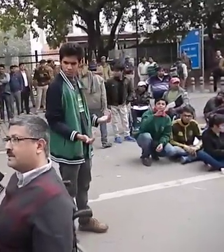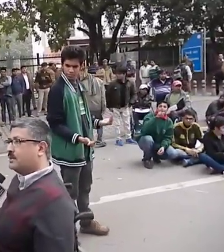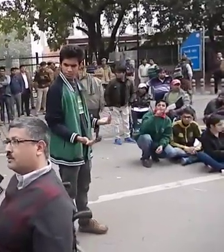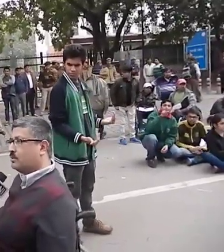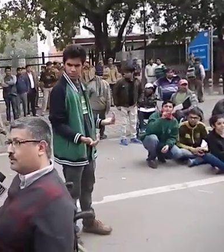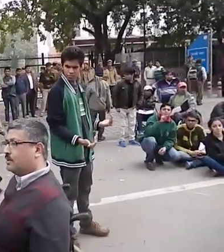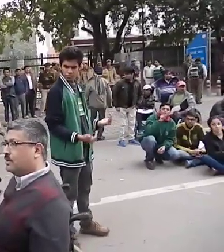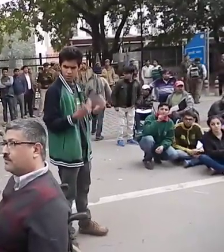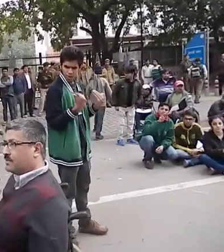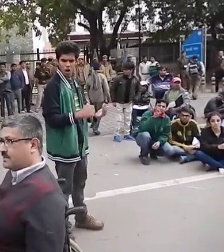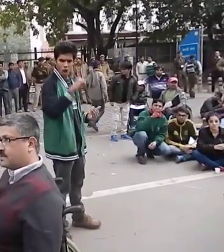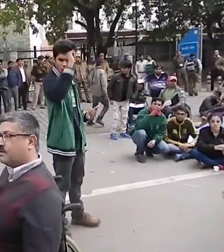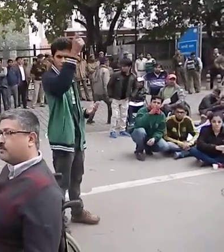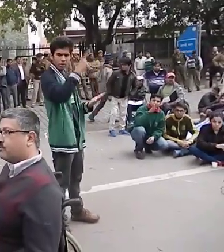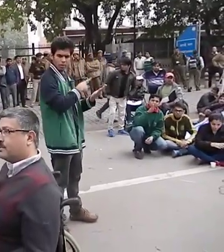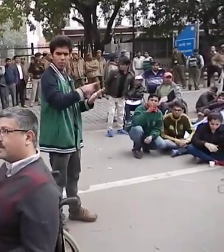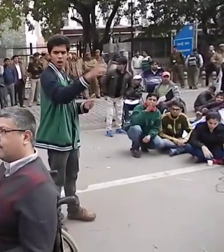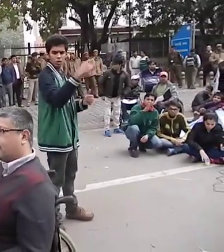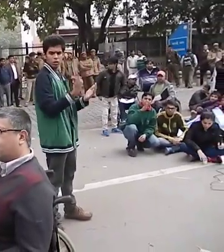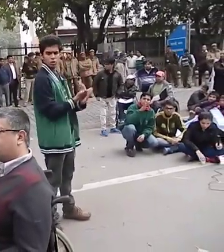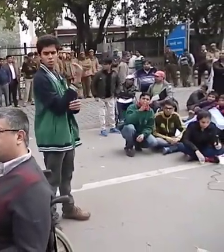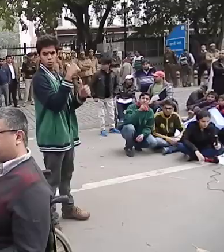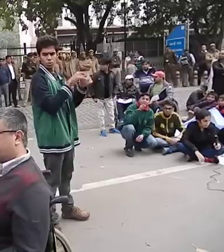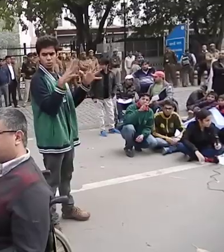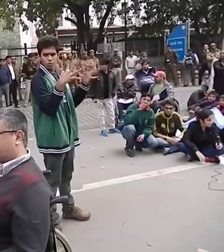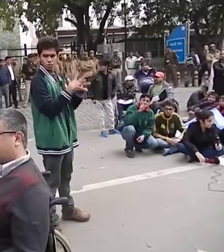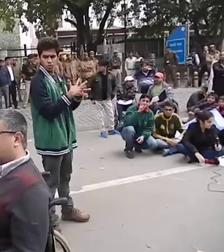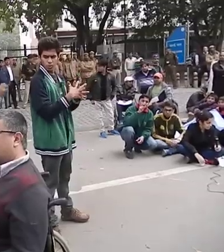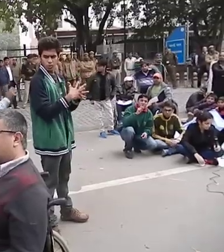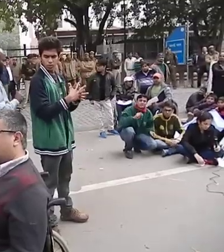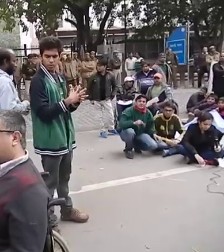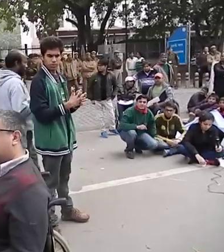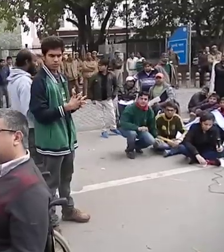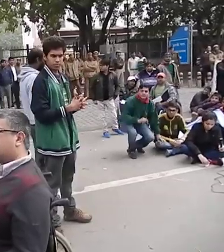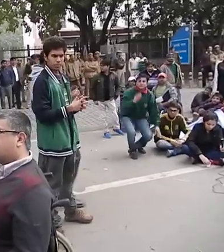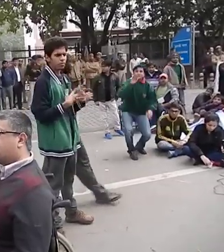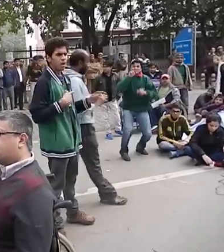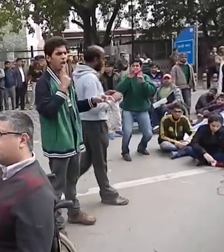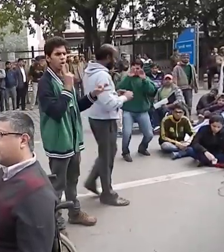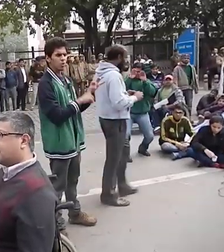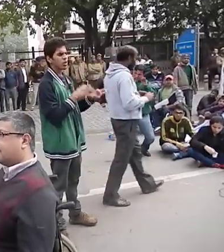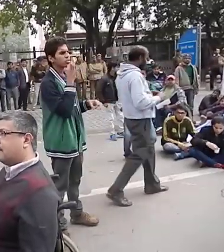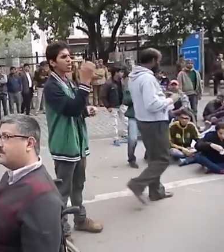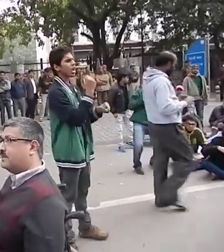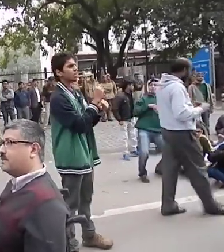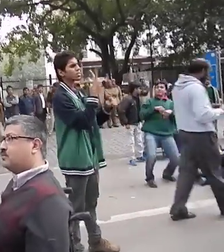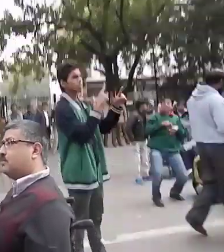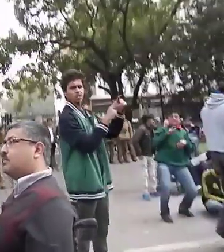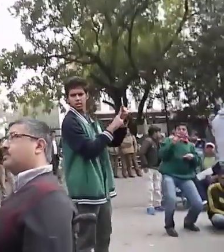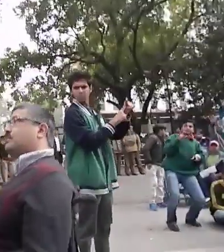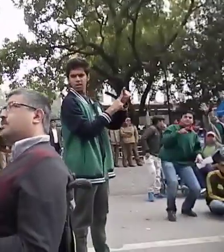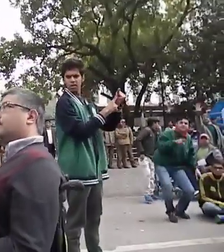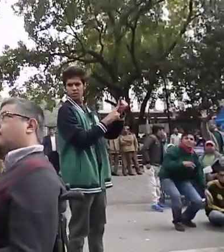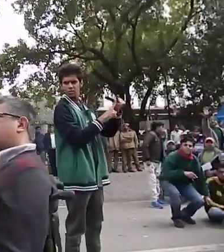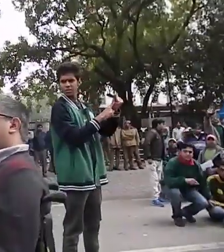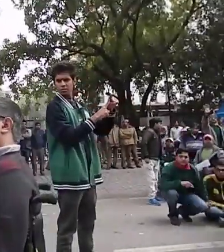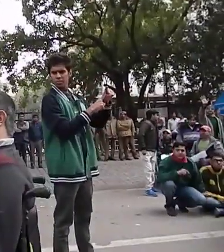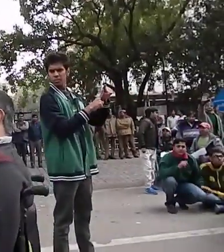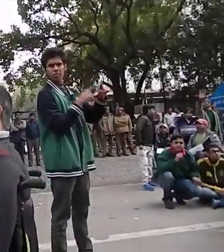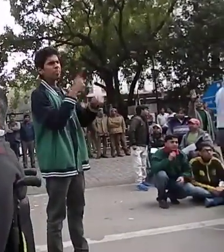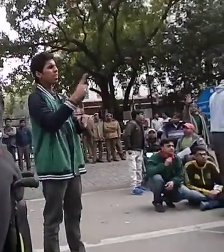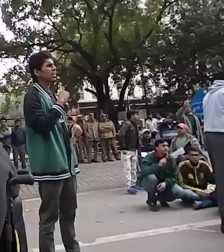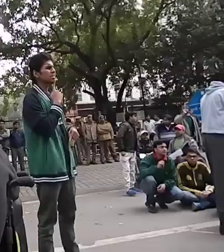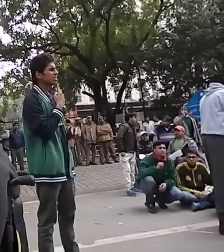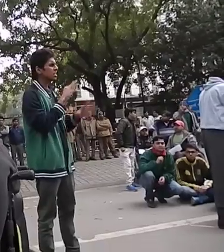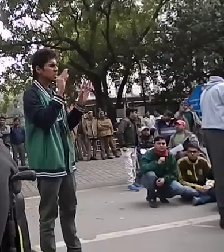of passing a new law which has just been approved by the Cabinet on the 1st of December. My question to the government is that if they are so